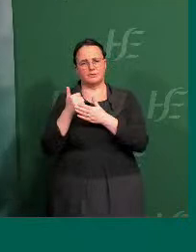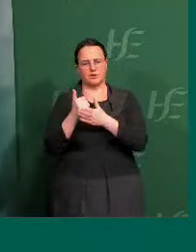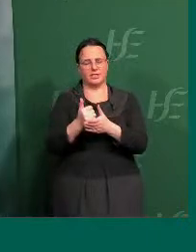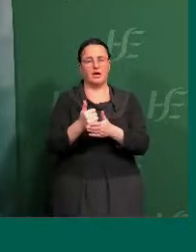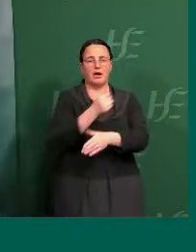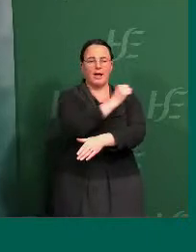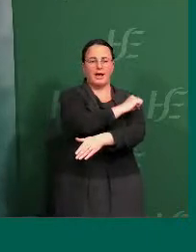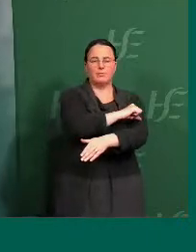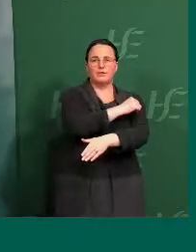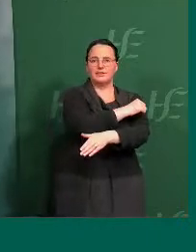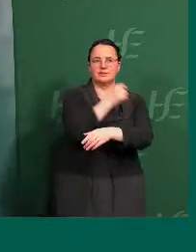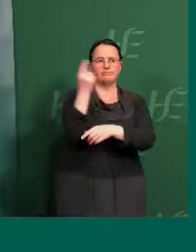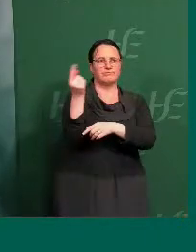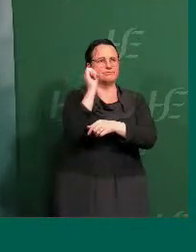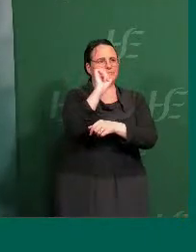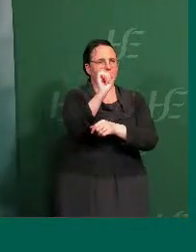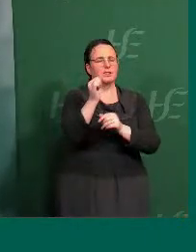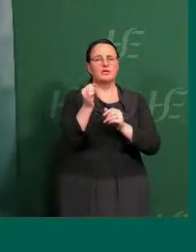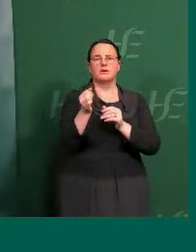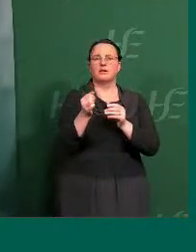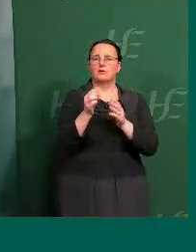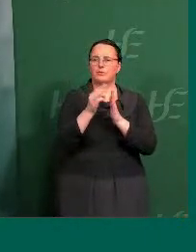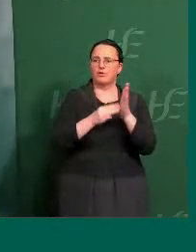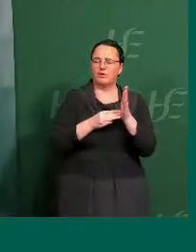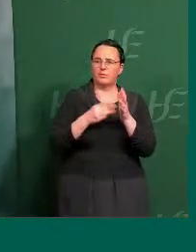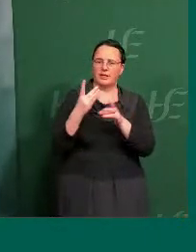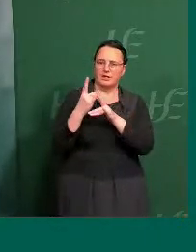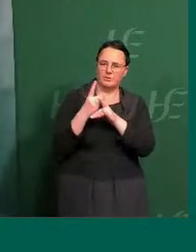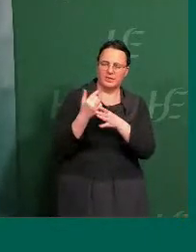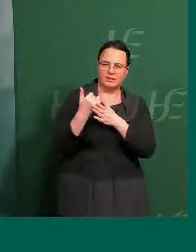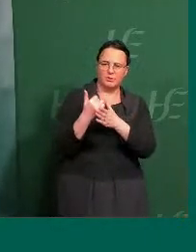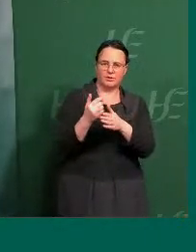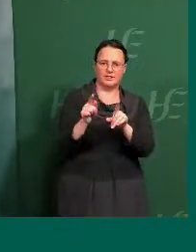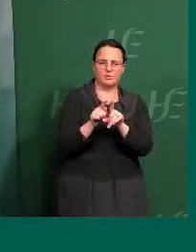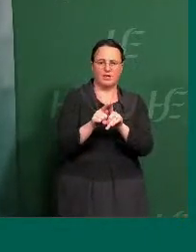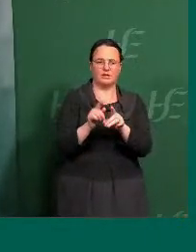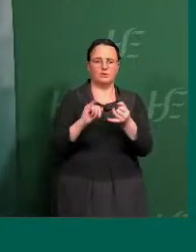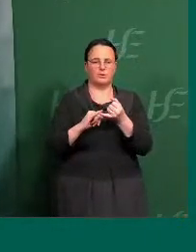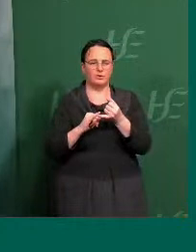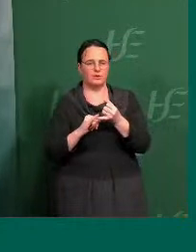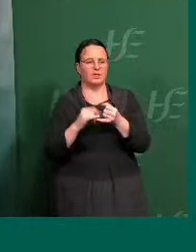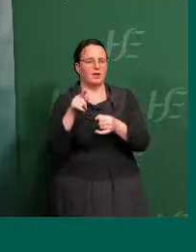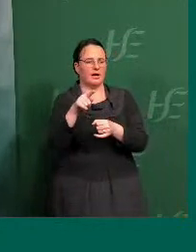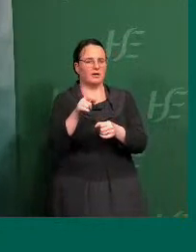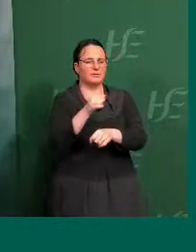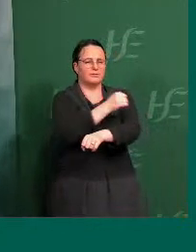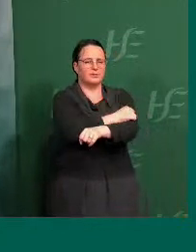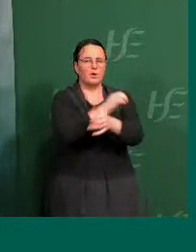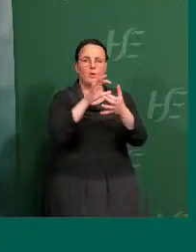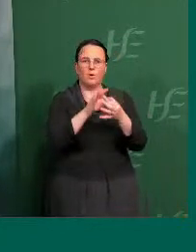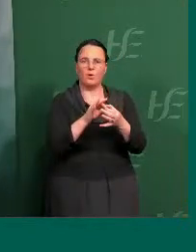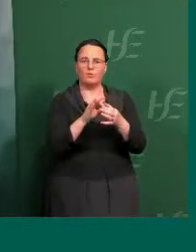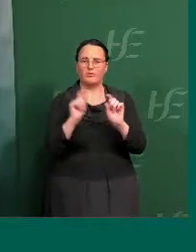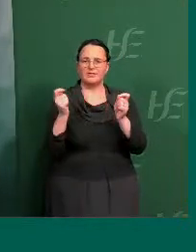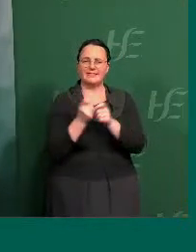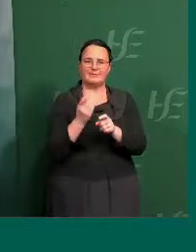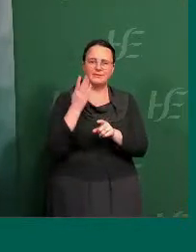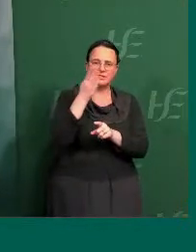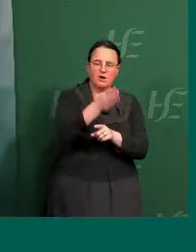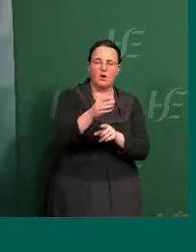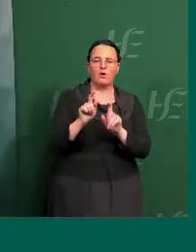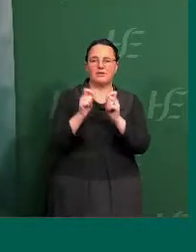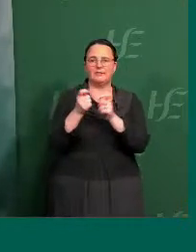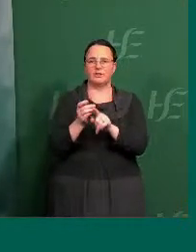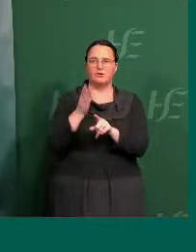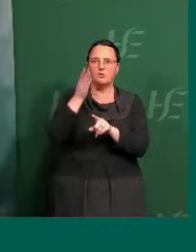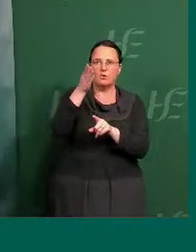ambulance service, who also assist along with the community health organisations in the housebound I mentioned earlier, small teams, the teams that go out to nursing homes, the